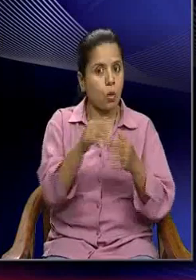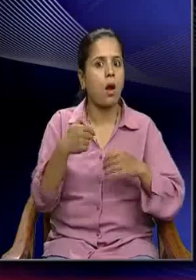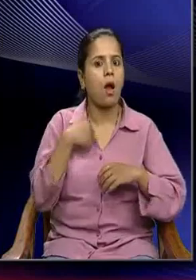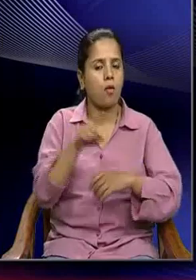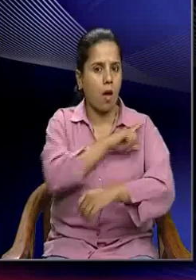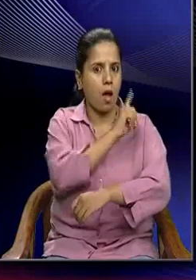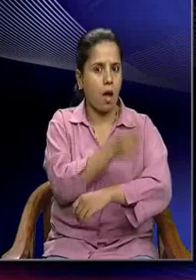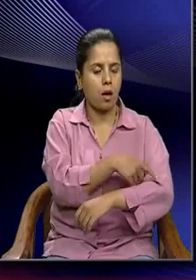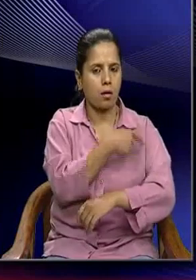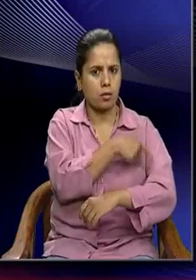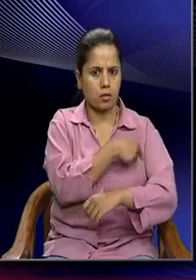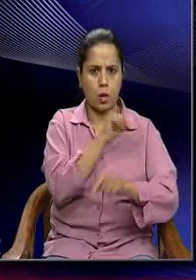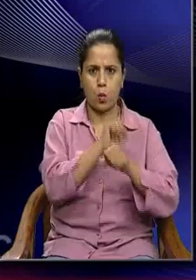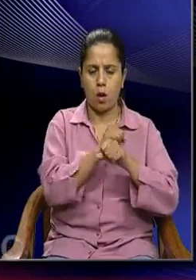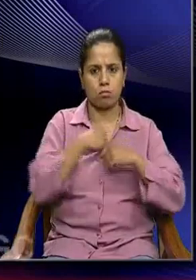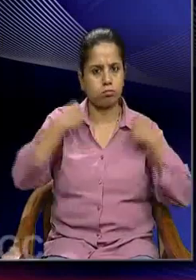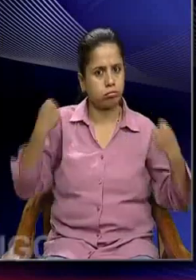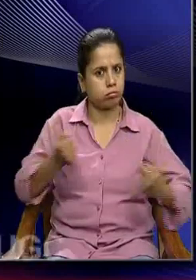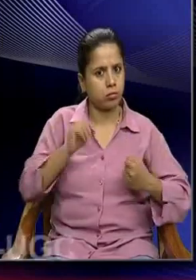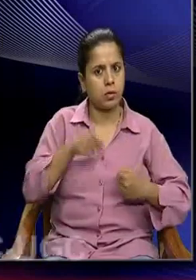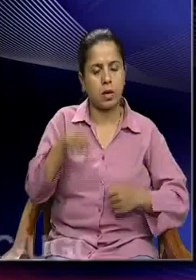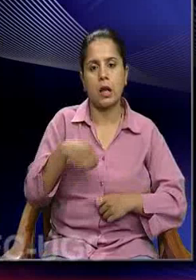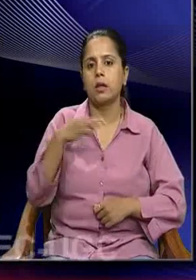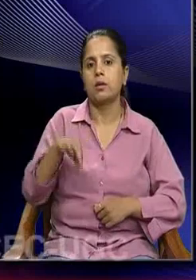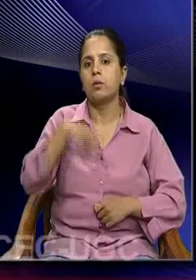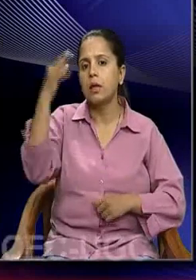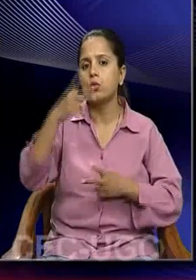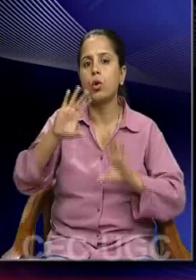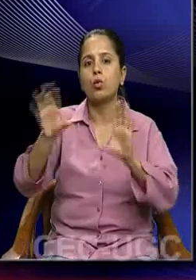energies towards the spiritual growth.